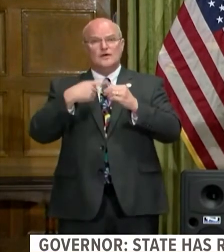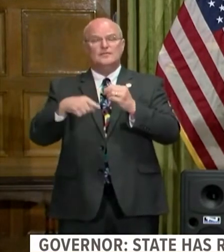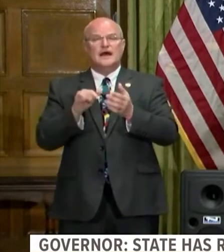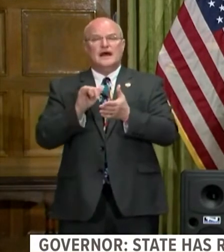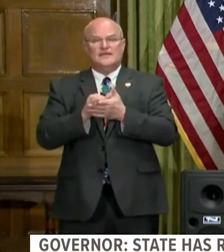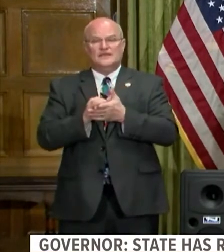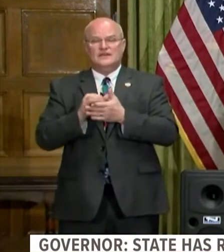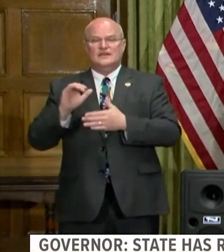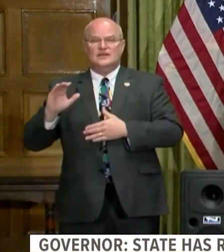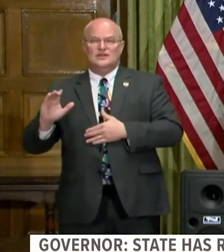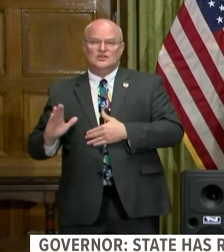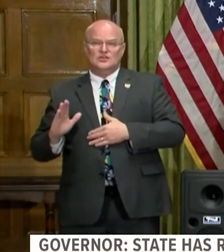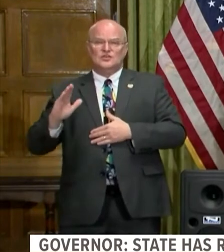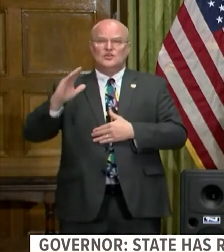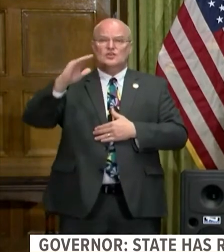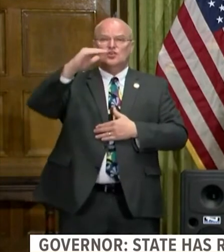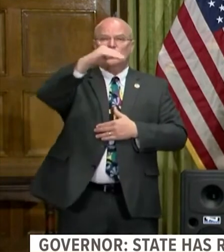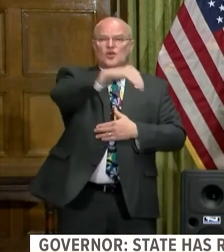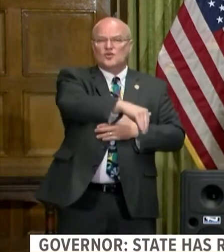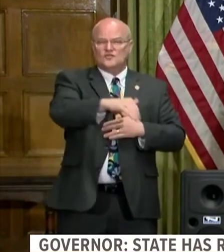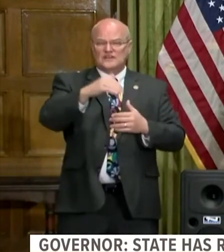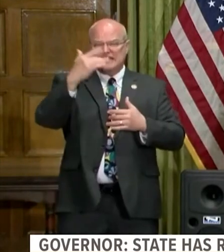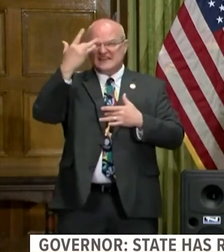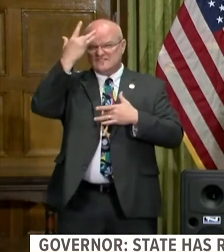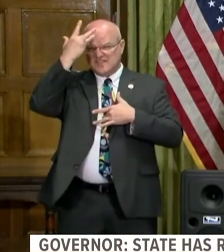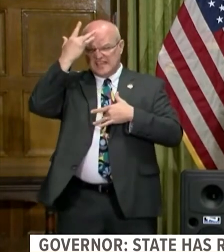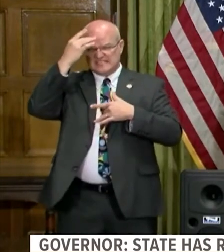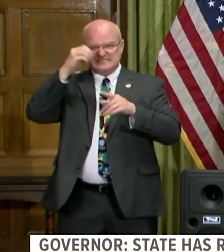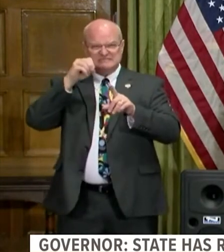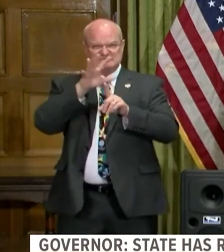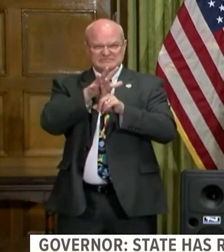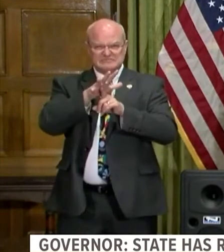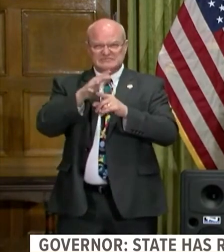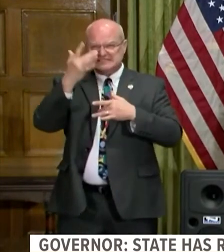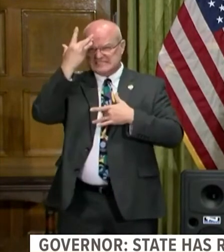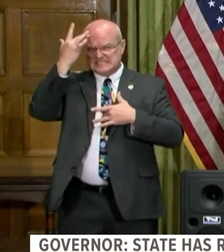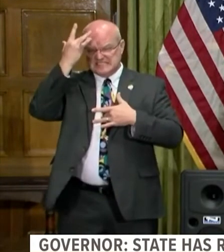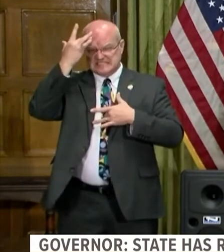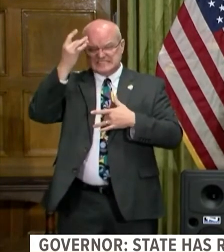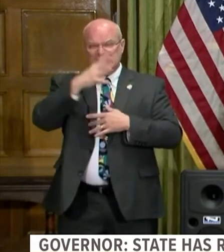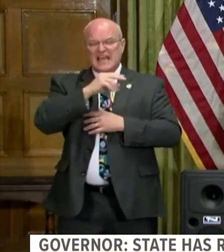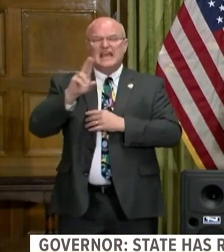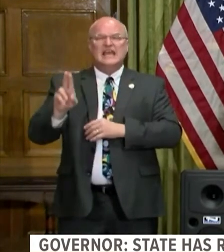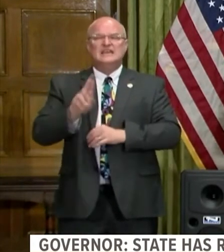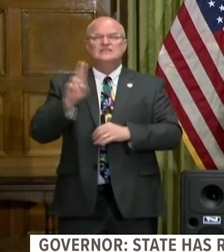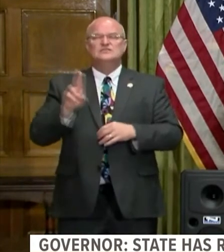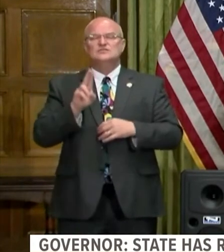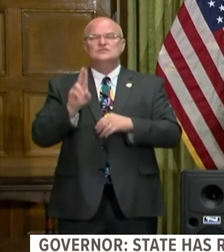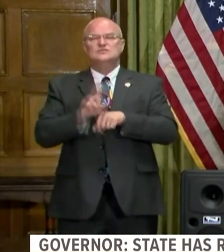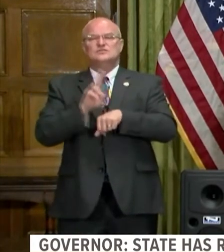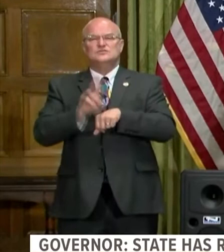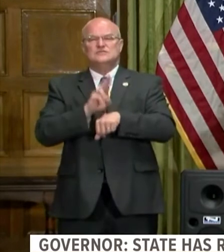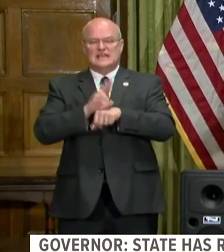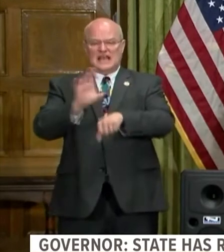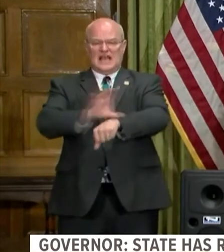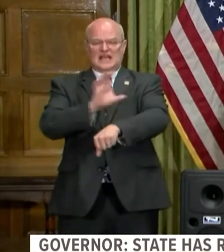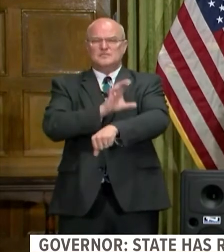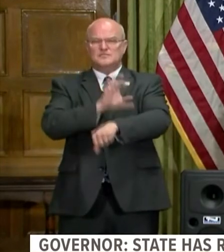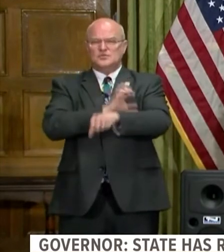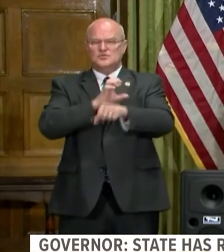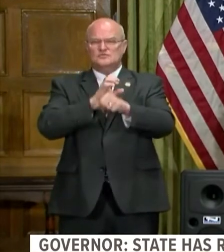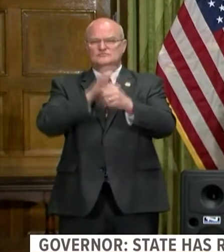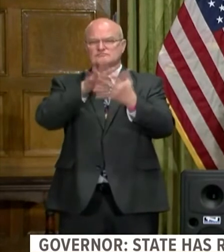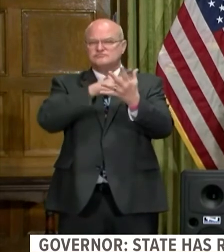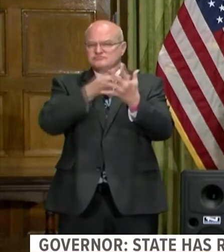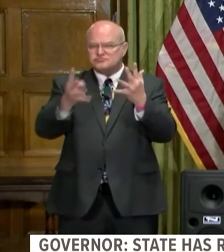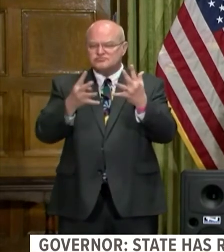the curve of infectious diseases, communicable diseases, and using a computer algorithm to find